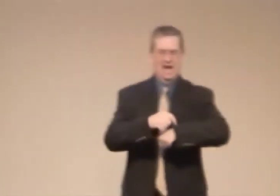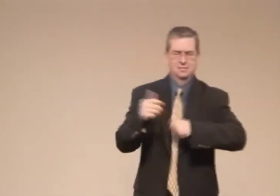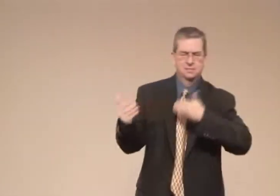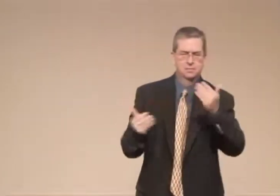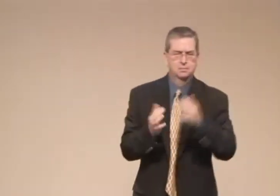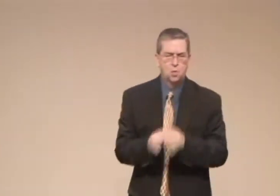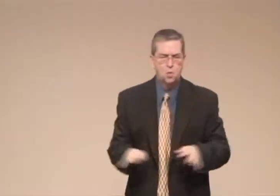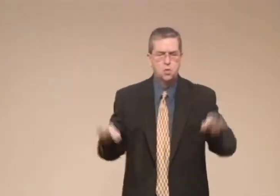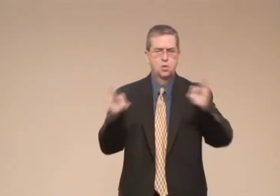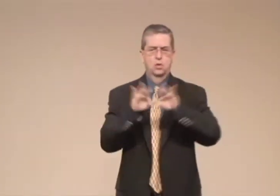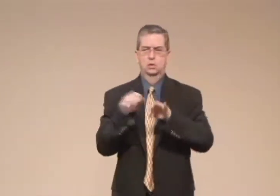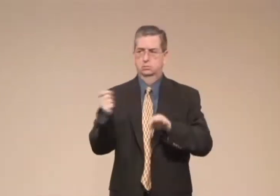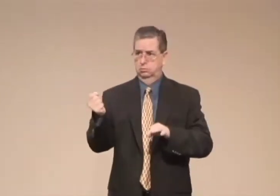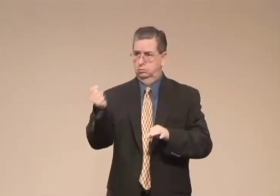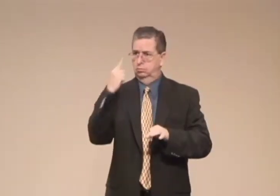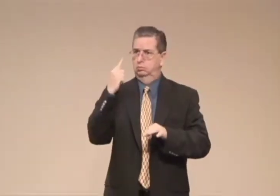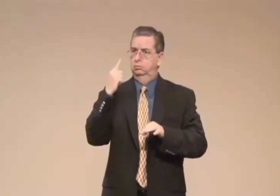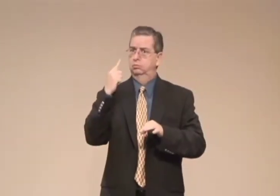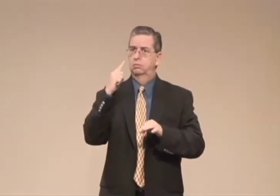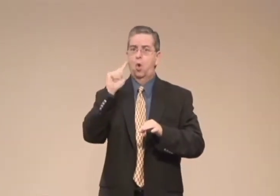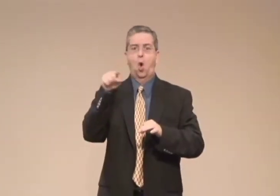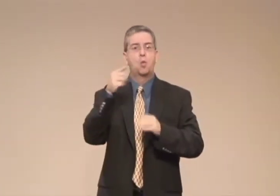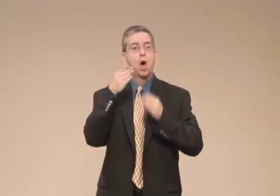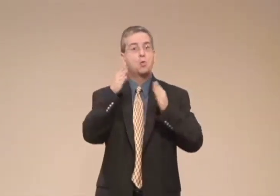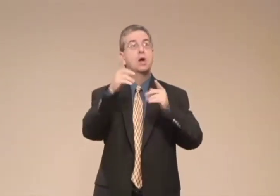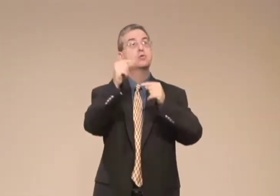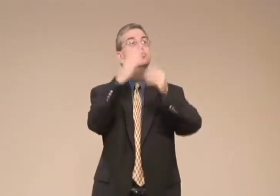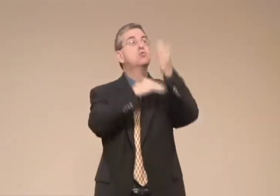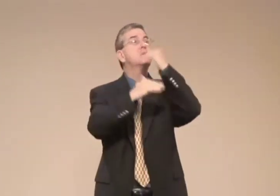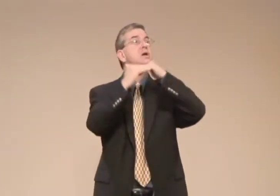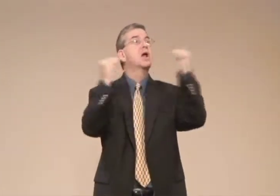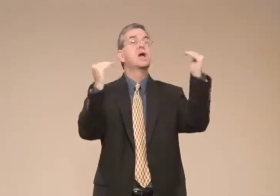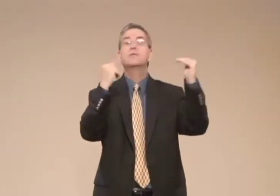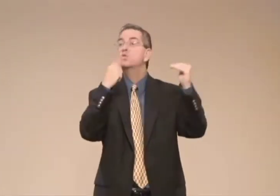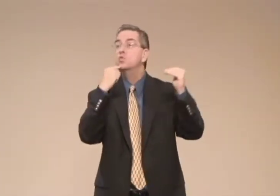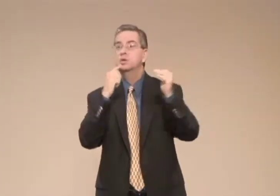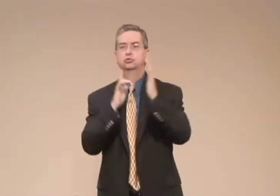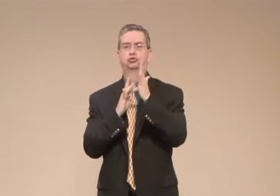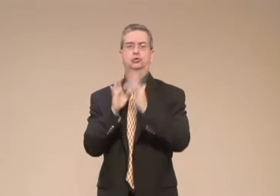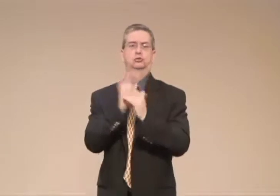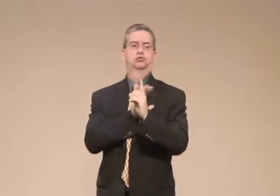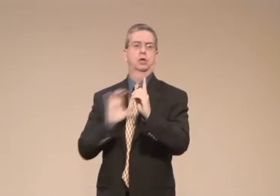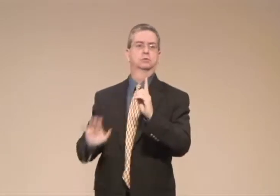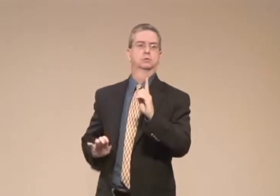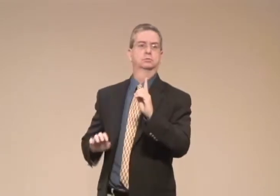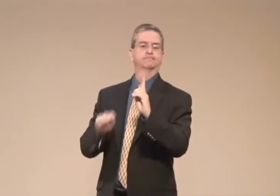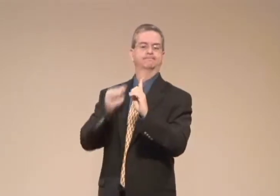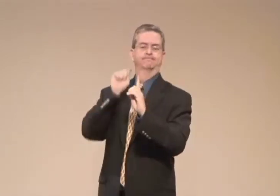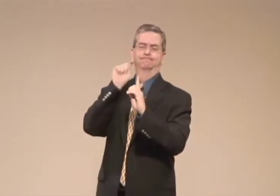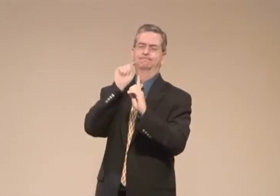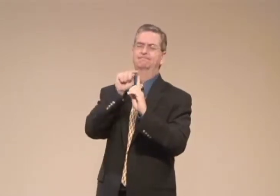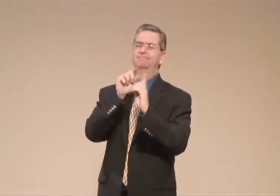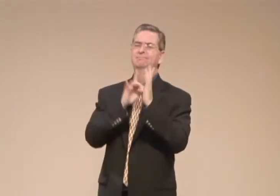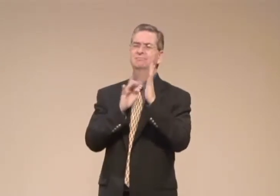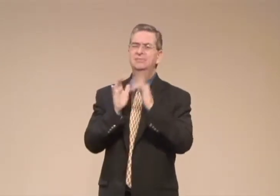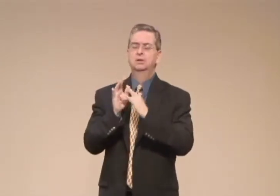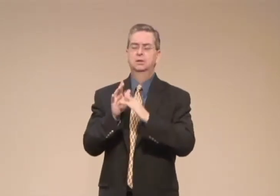now we've come to the point of the service for our invitation it's important that you understand the only way